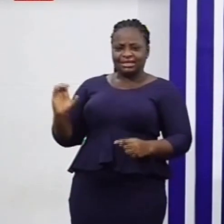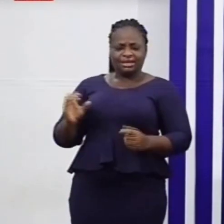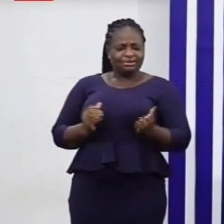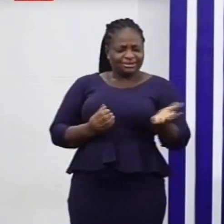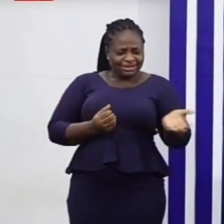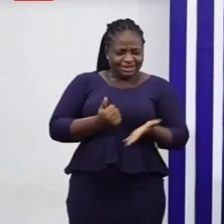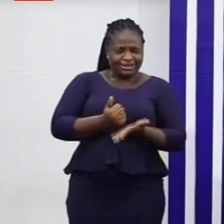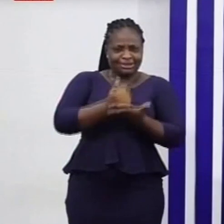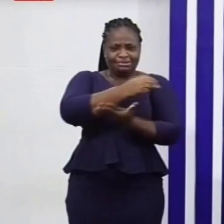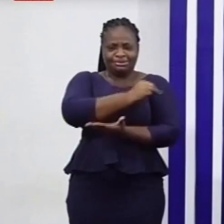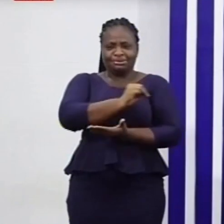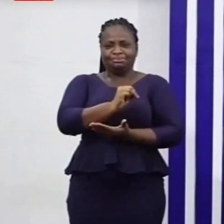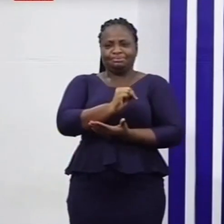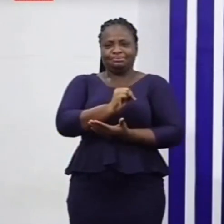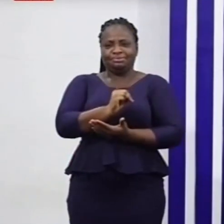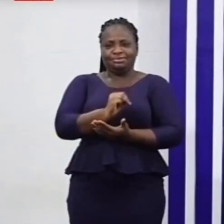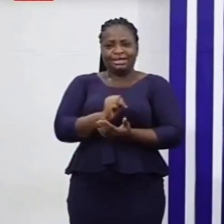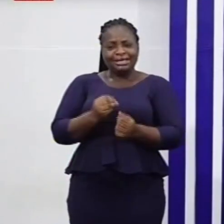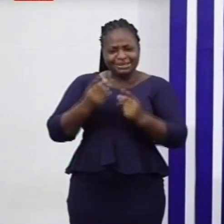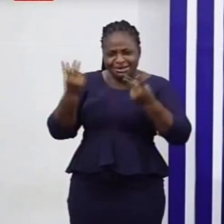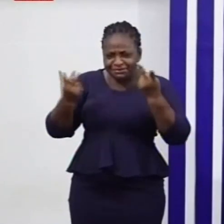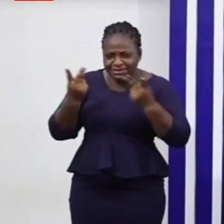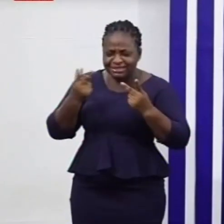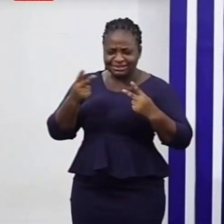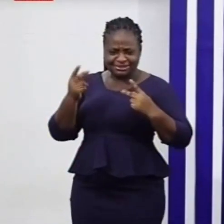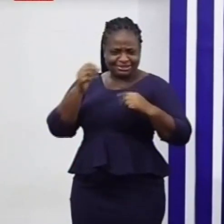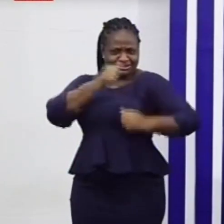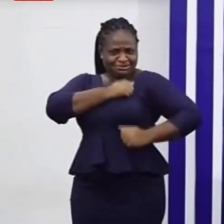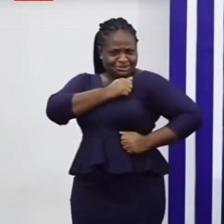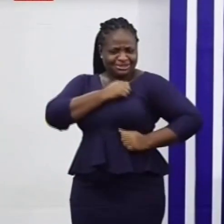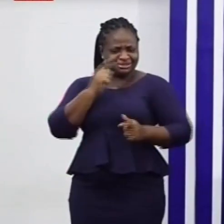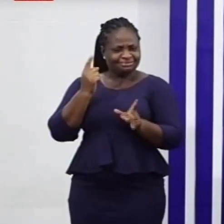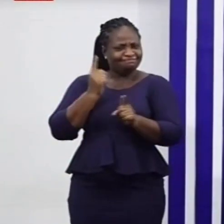operating bases, and they visit the soldiers regularly.